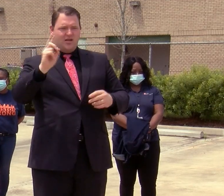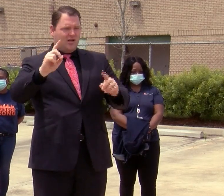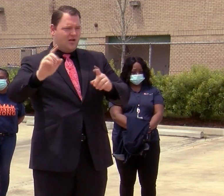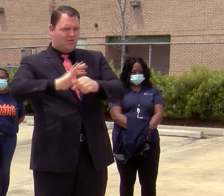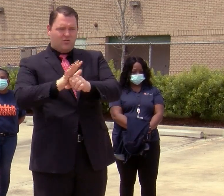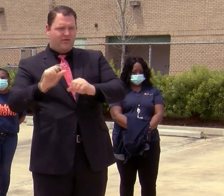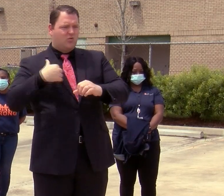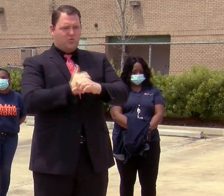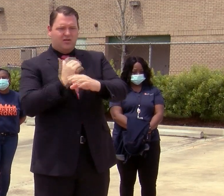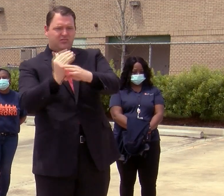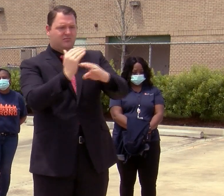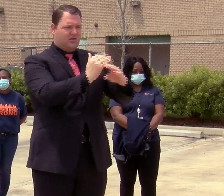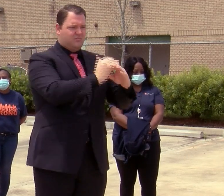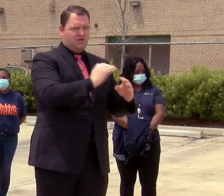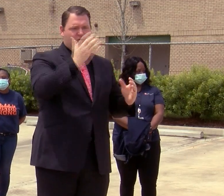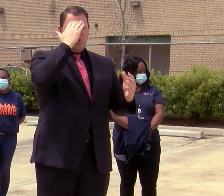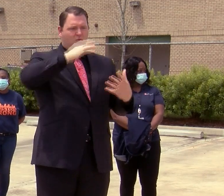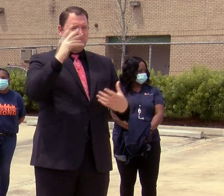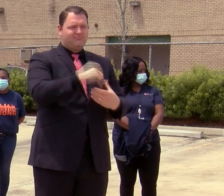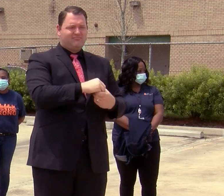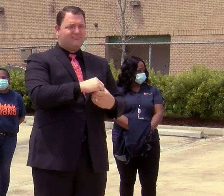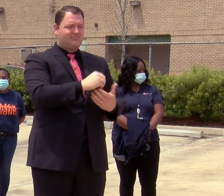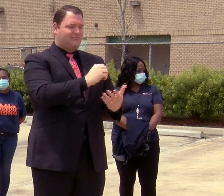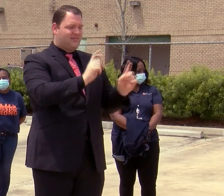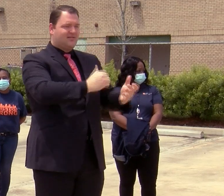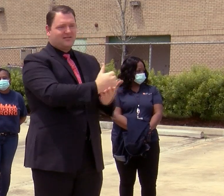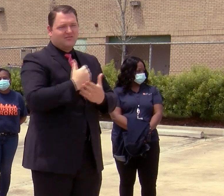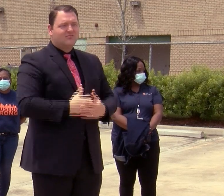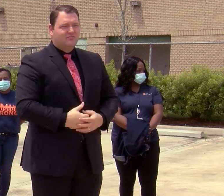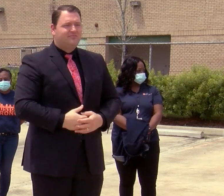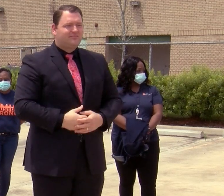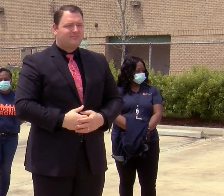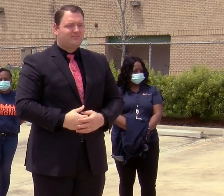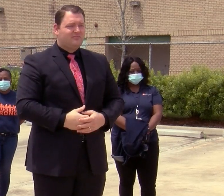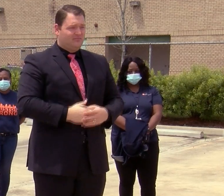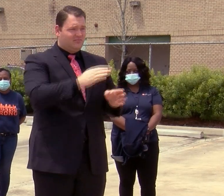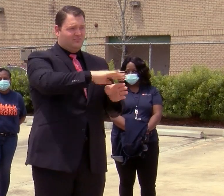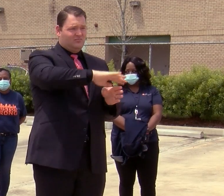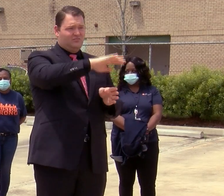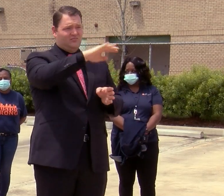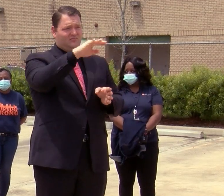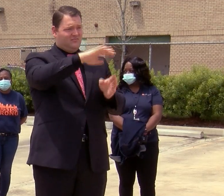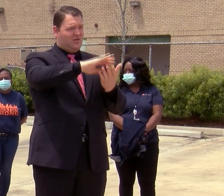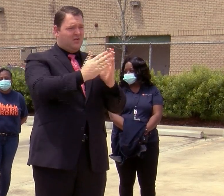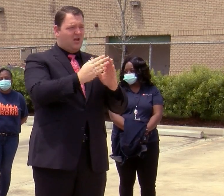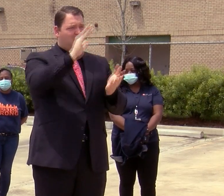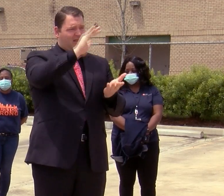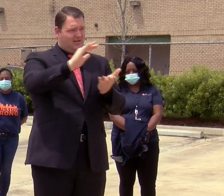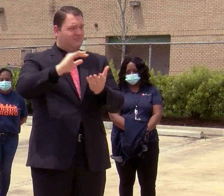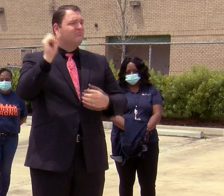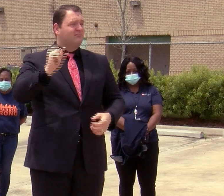a better indication of how prevalent it is within our community. Is the curve flattening? Yes, the curve is flattening.